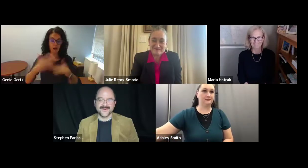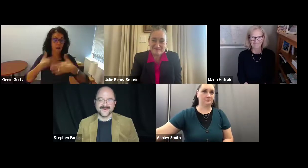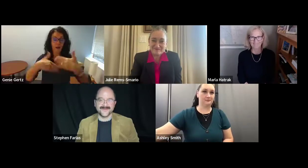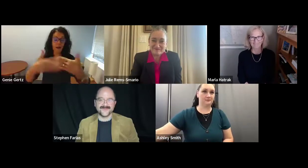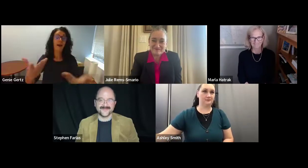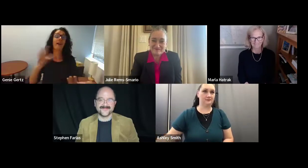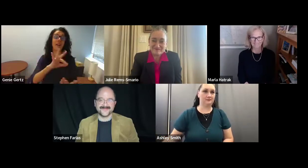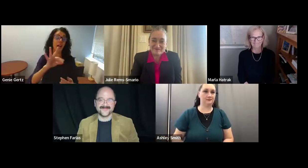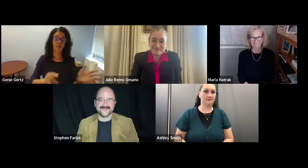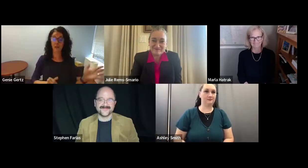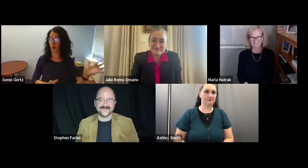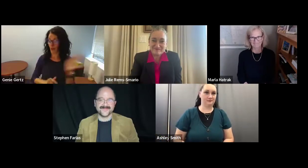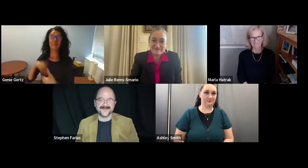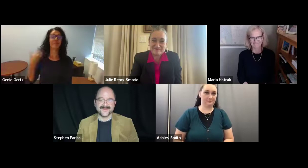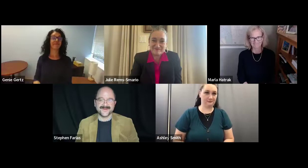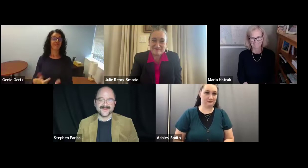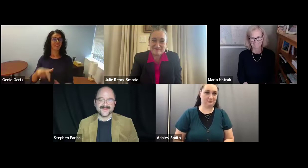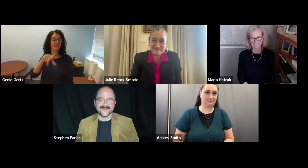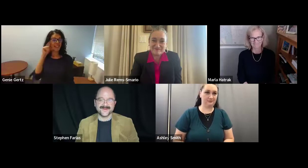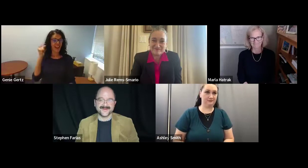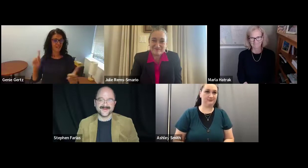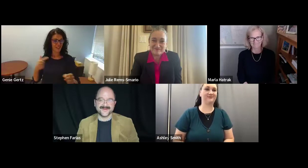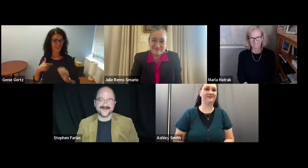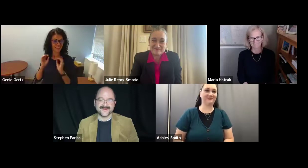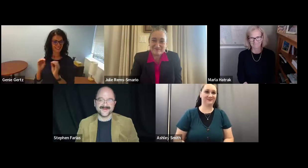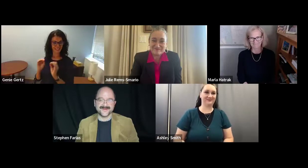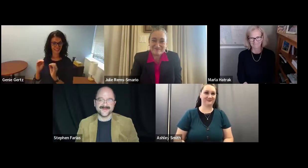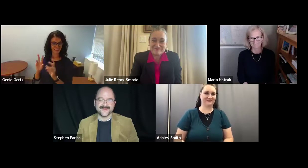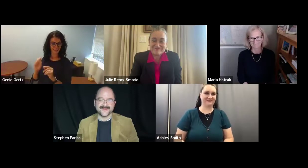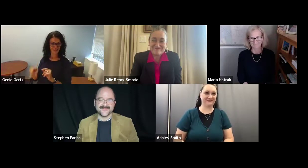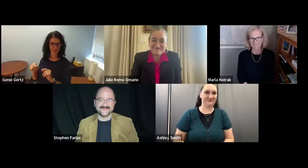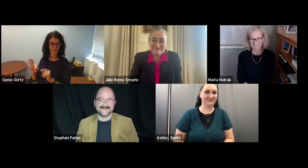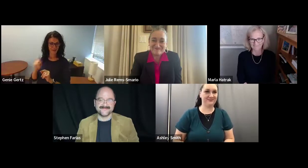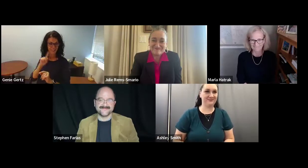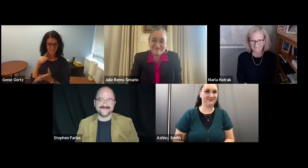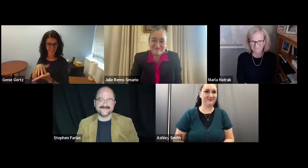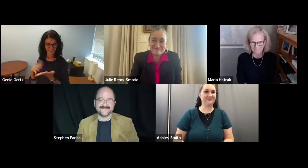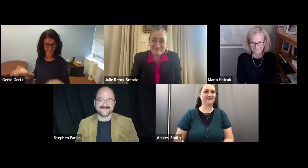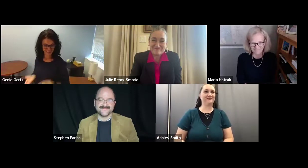there. And then as time went on, things moved around. I ended up here. I'm at Gallaudet where I teach